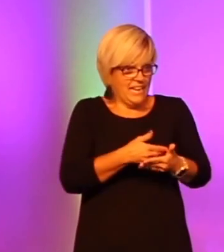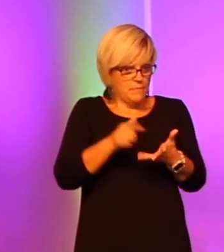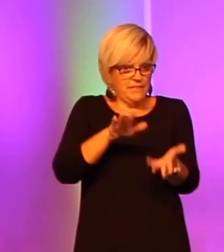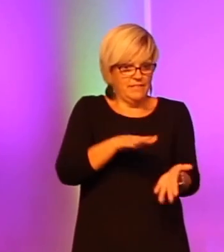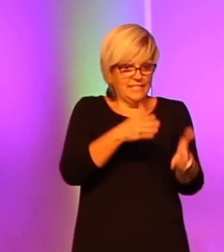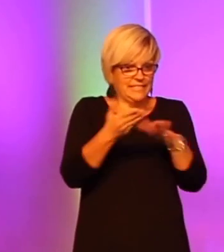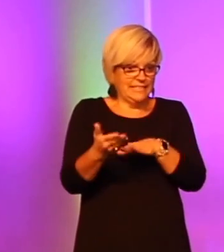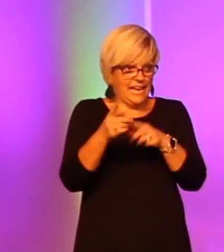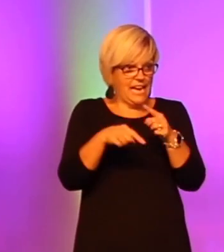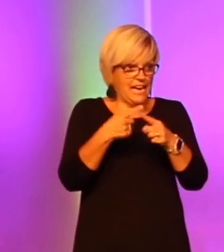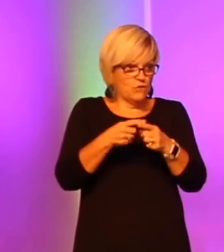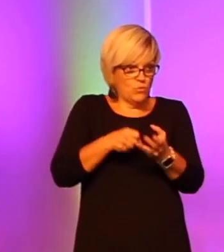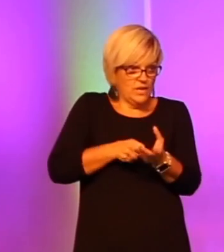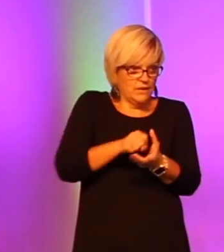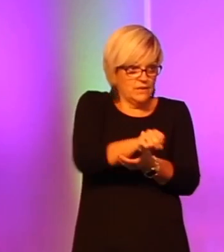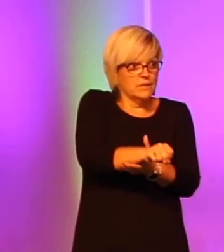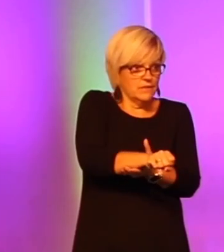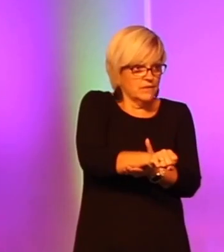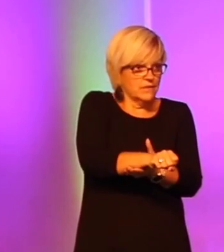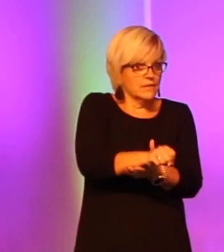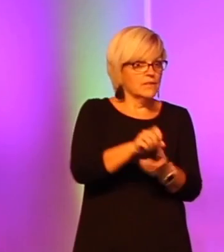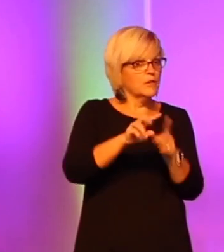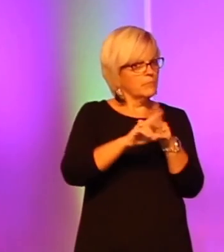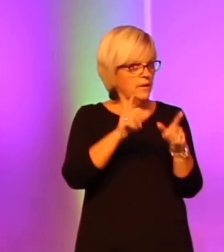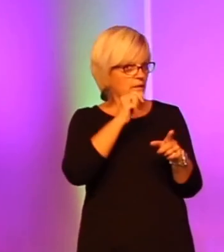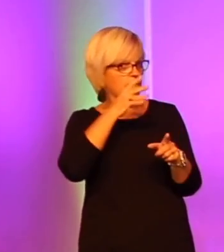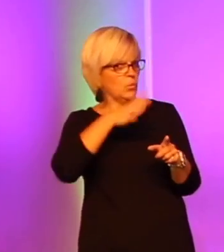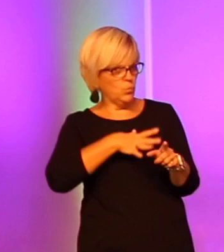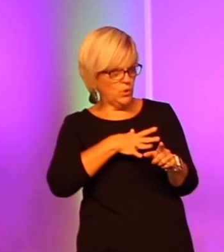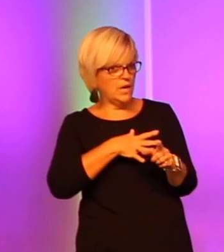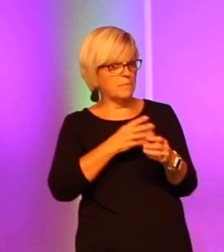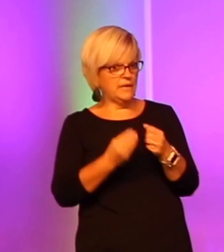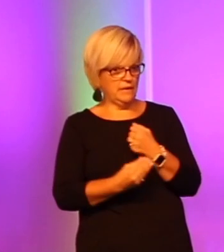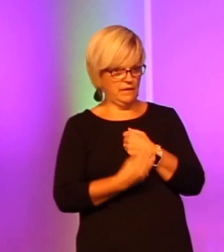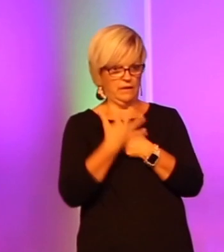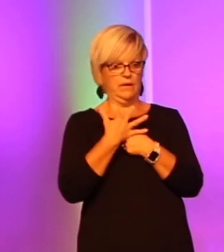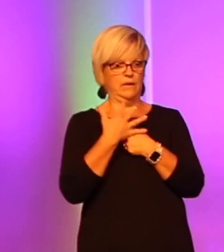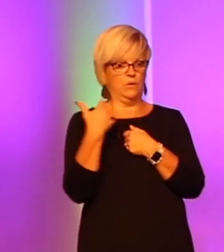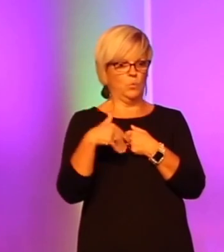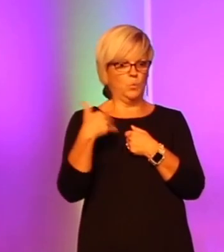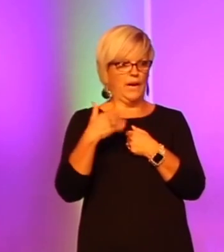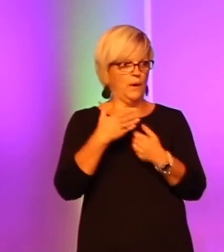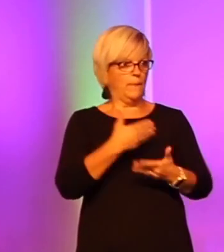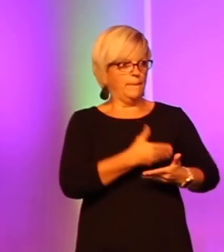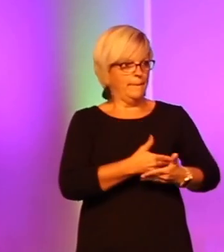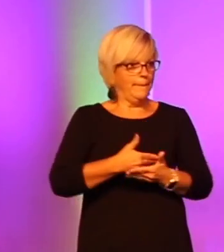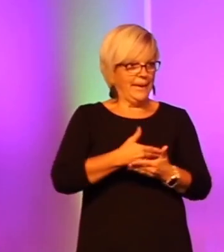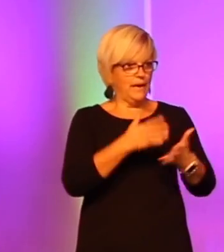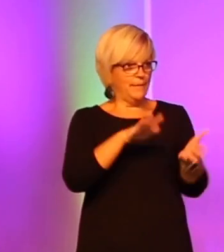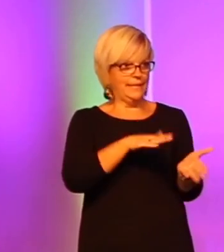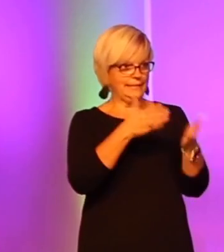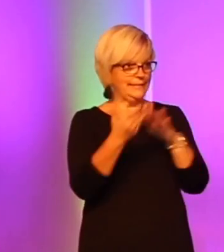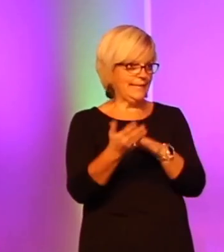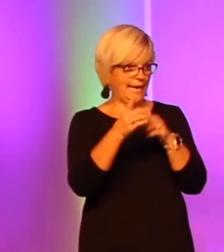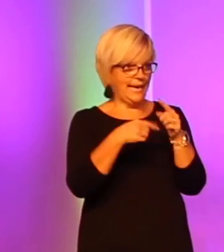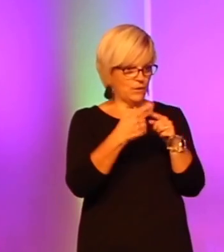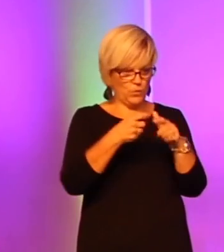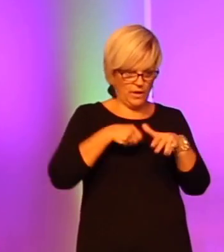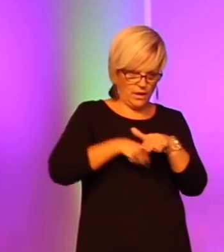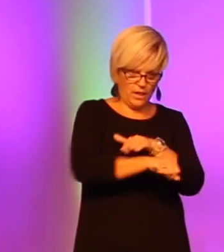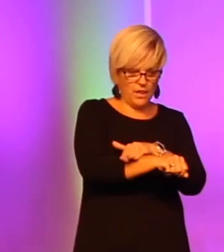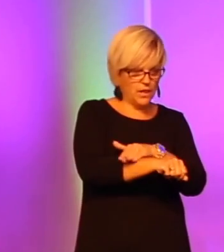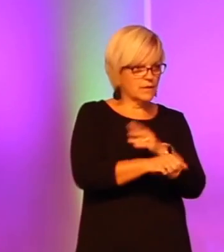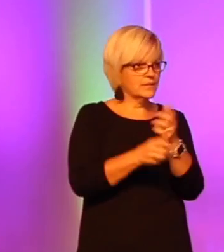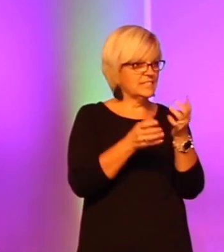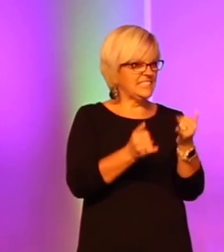the details, but she's affected certainly by this because she's lost a baby in childbirth. She's got to deal with those emotions